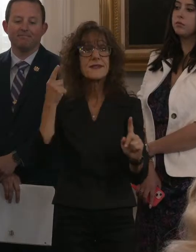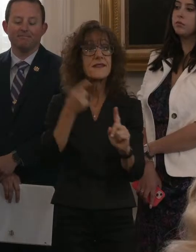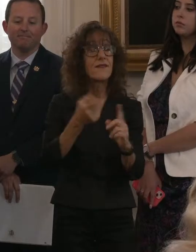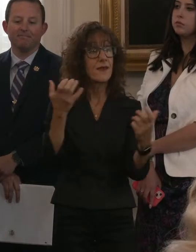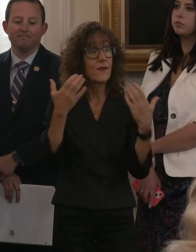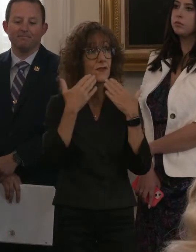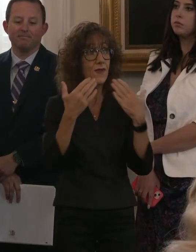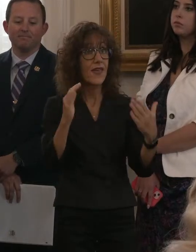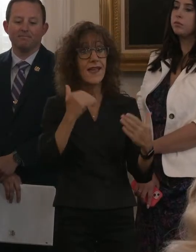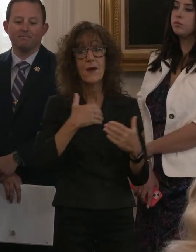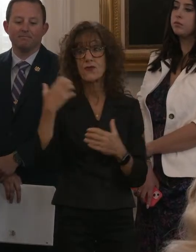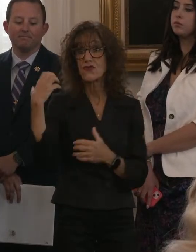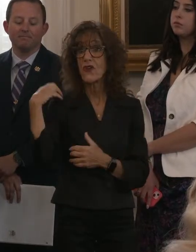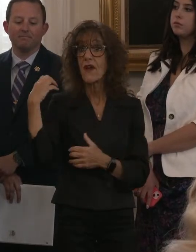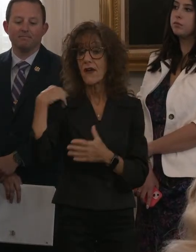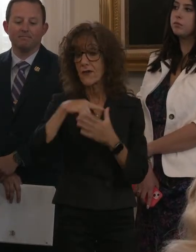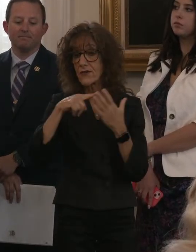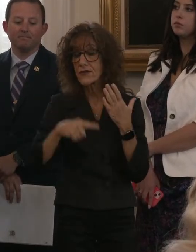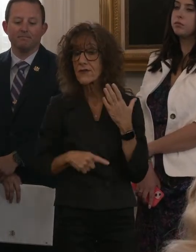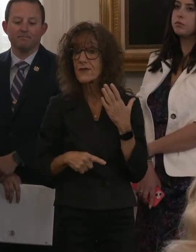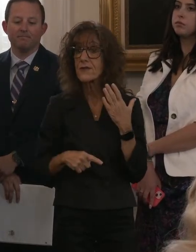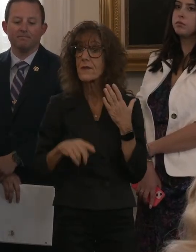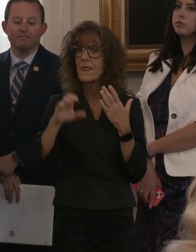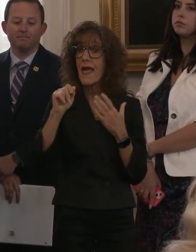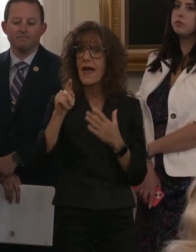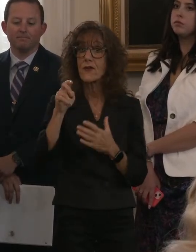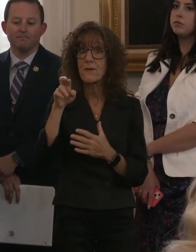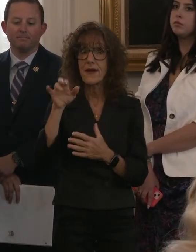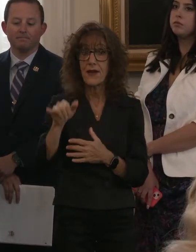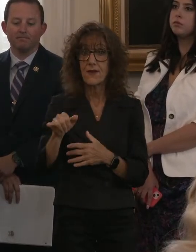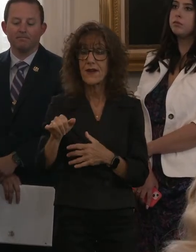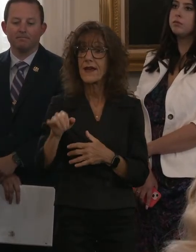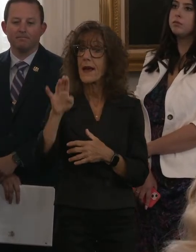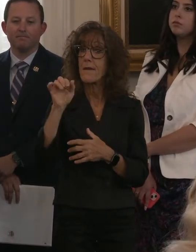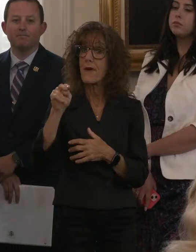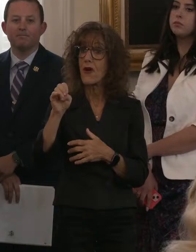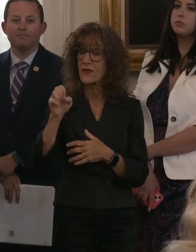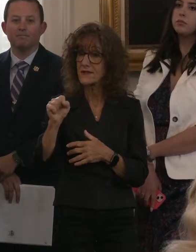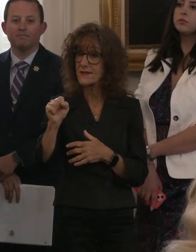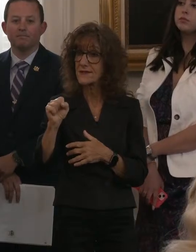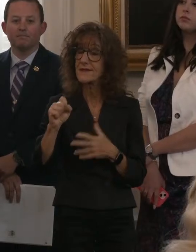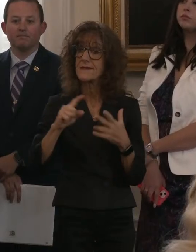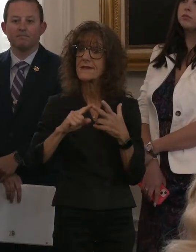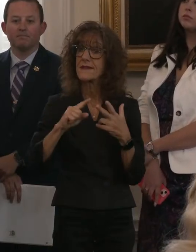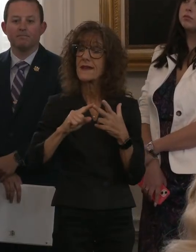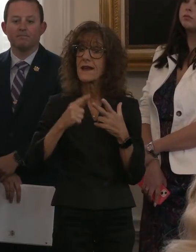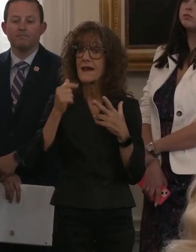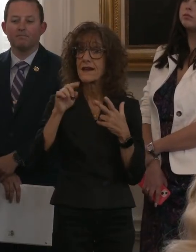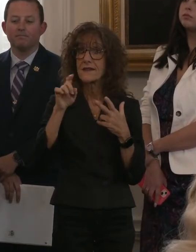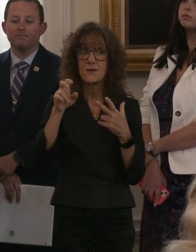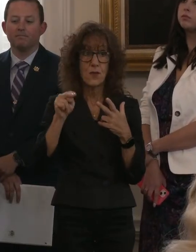want to thank our chairs, Chair Atterbury, Chair Barnes, Chair Gazzone,